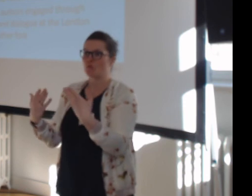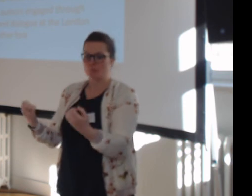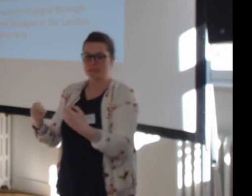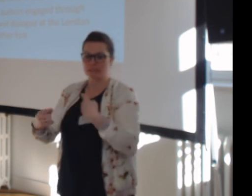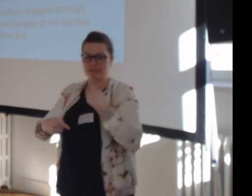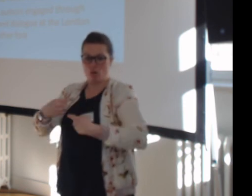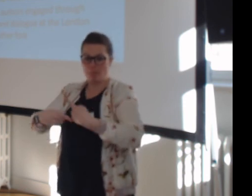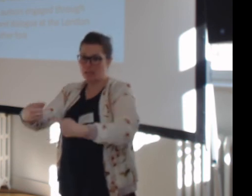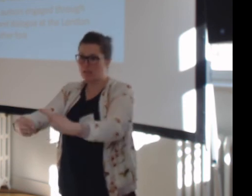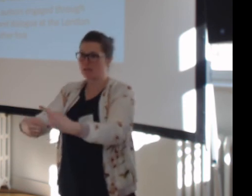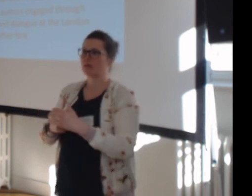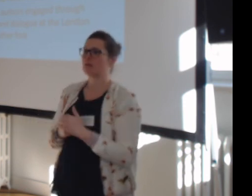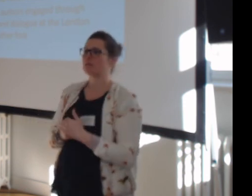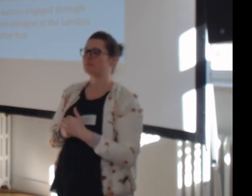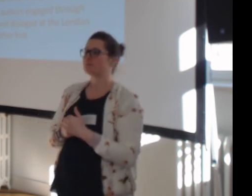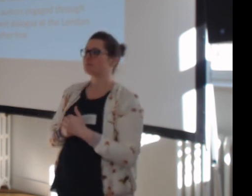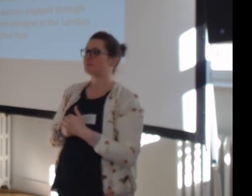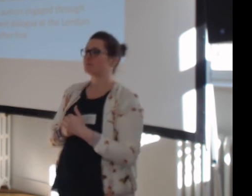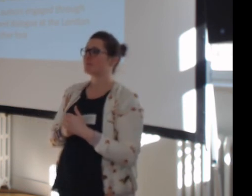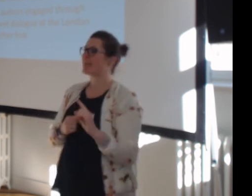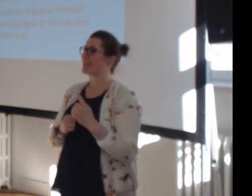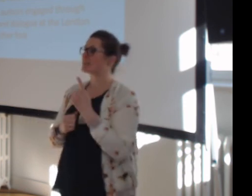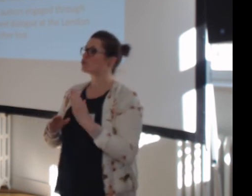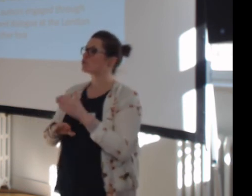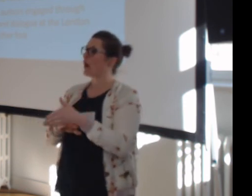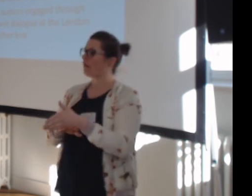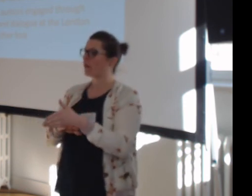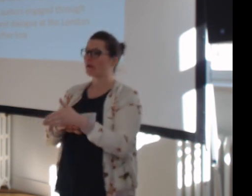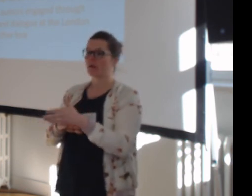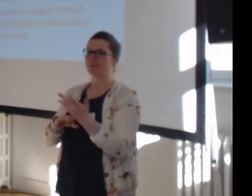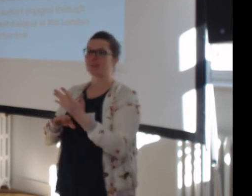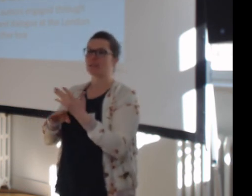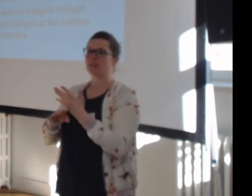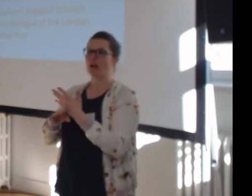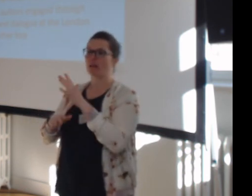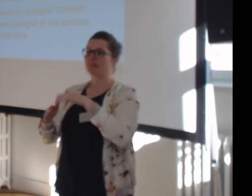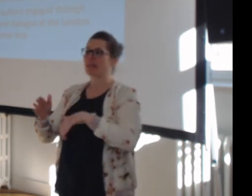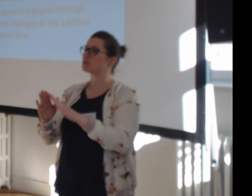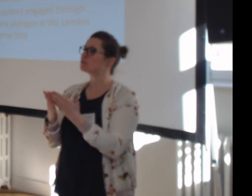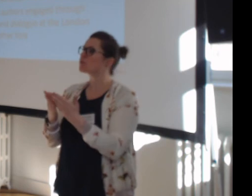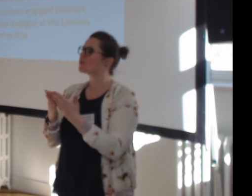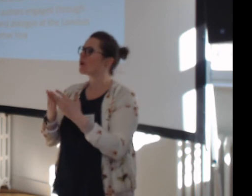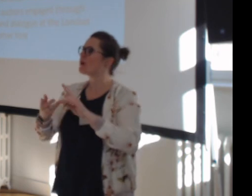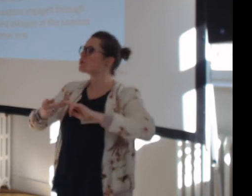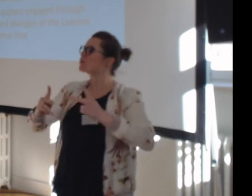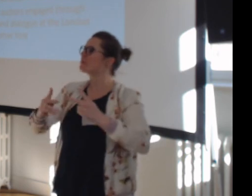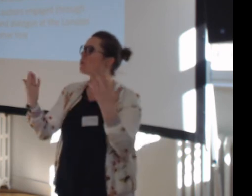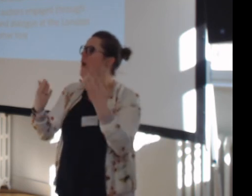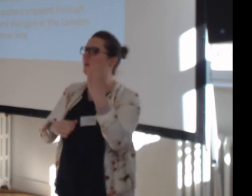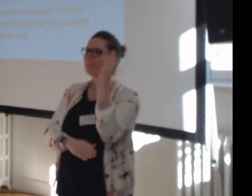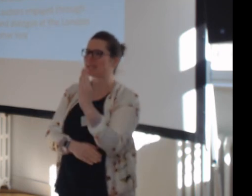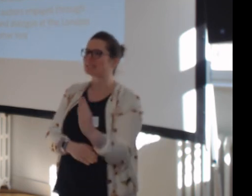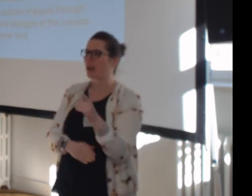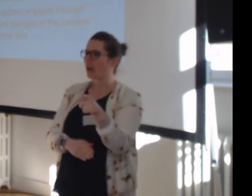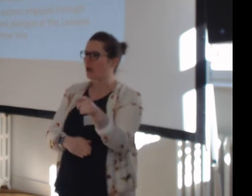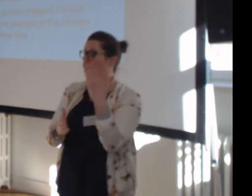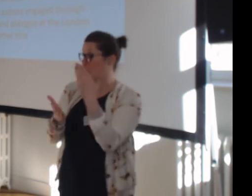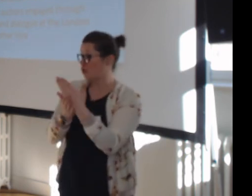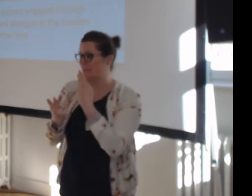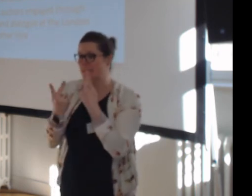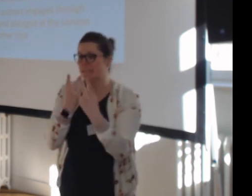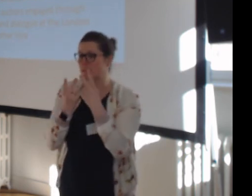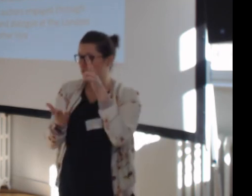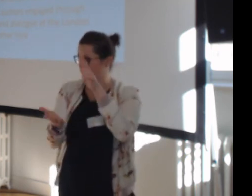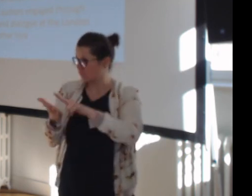development. And we've got this first accessible digital textbook prototype in Brazil that is being tested and